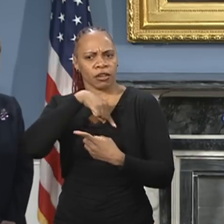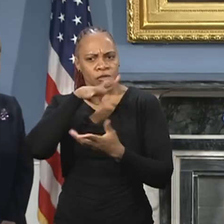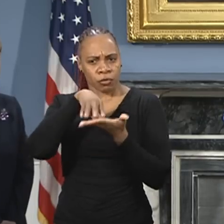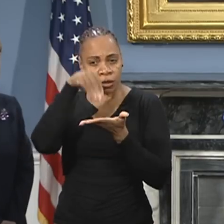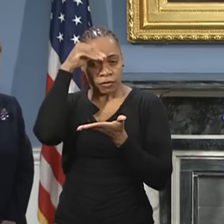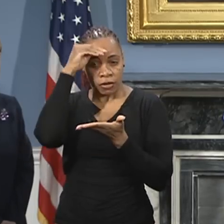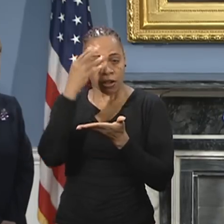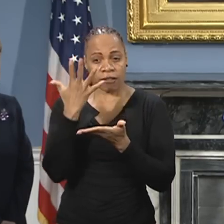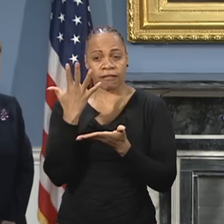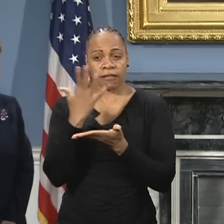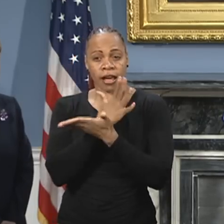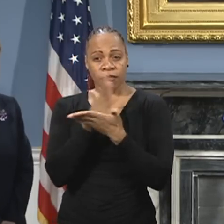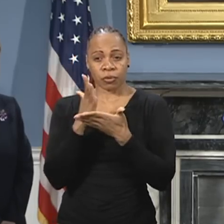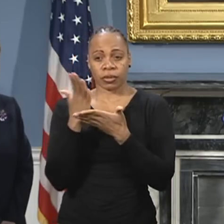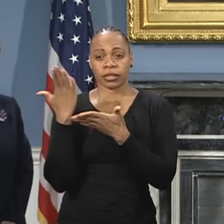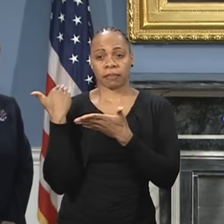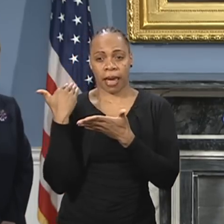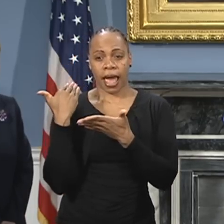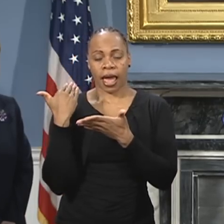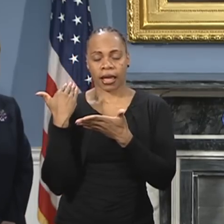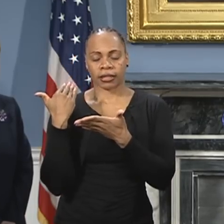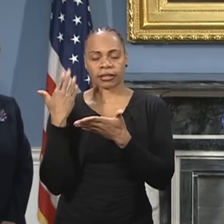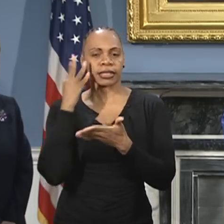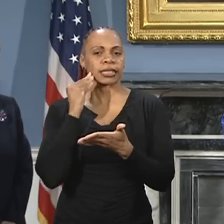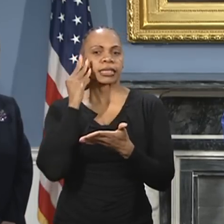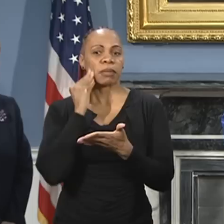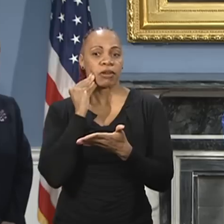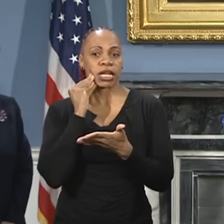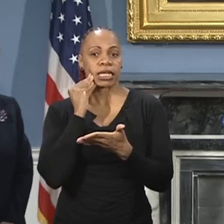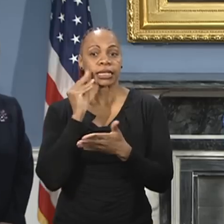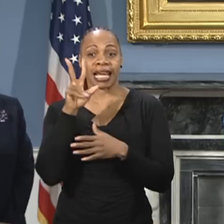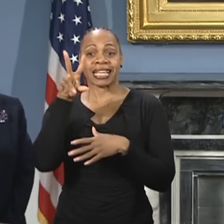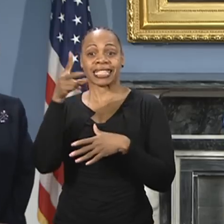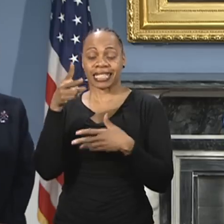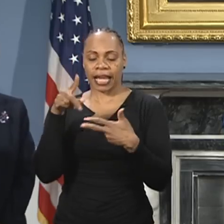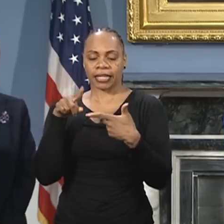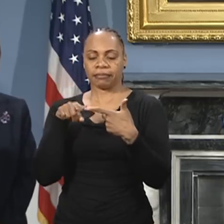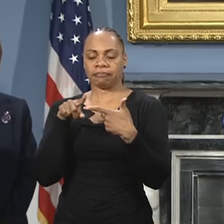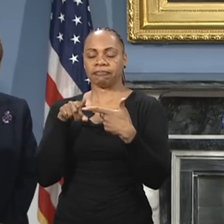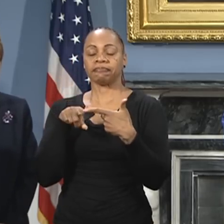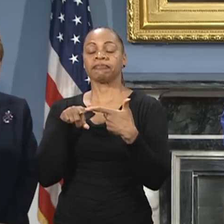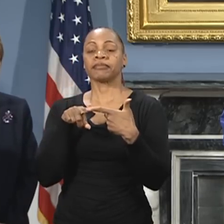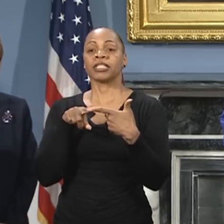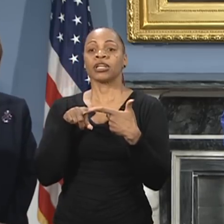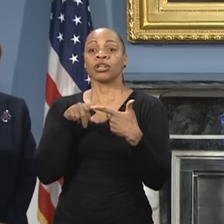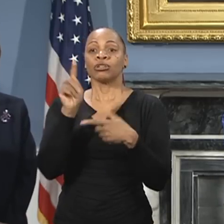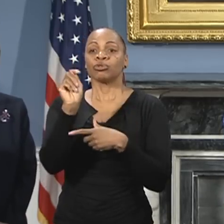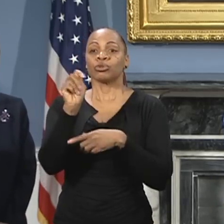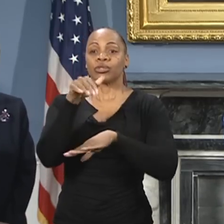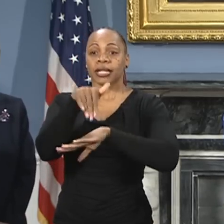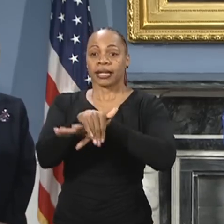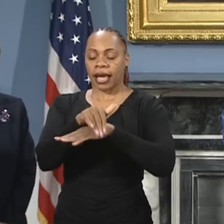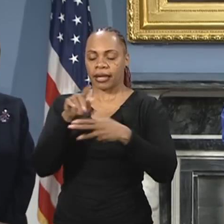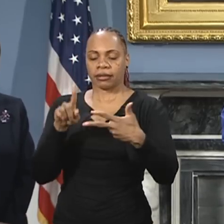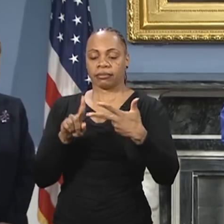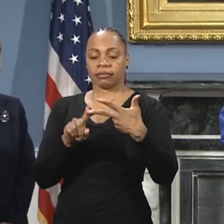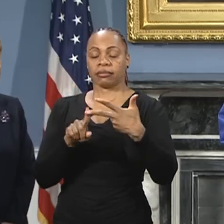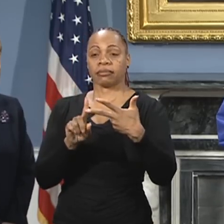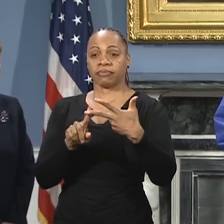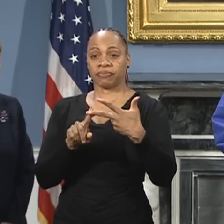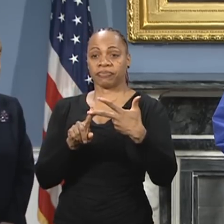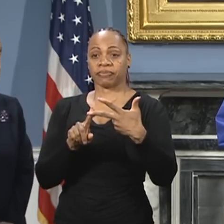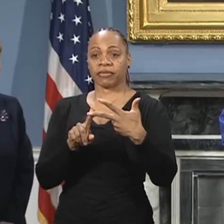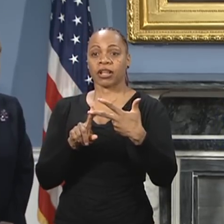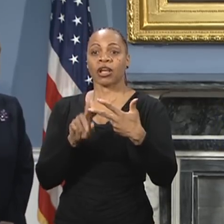weeks. The second storm likely to arrive on Tuesday night, the third on the weekend. So